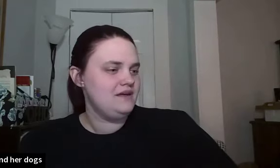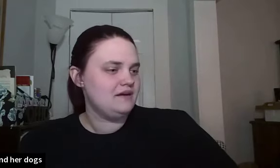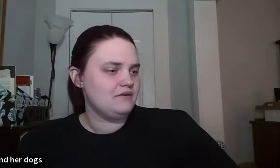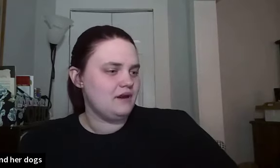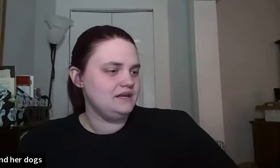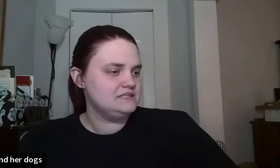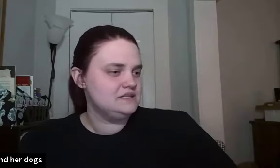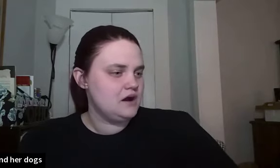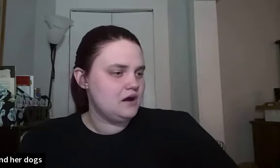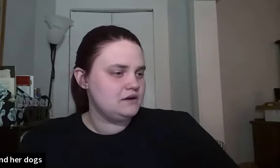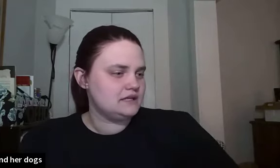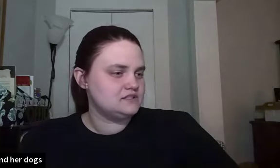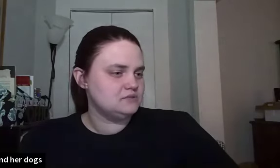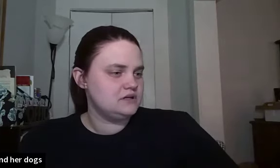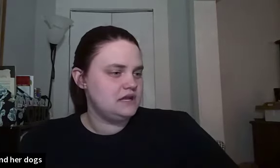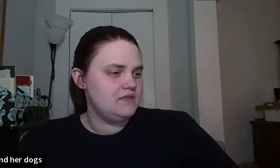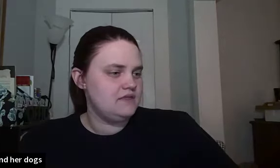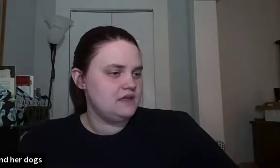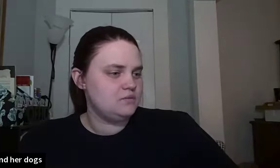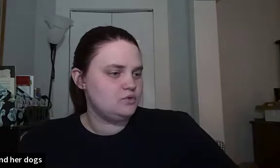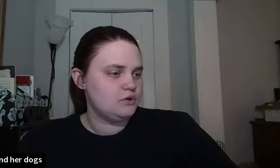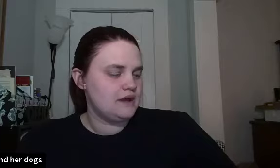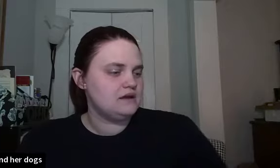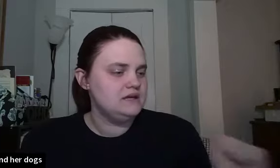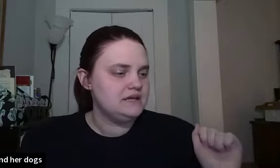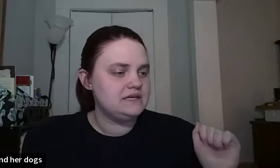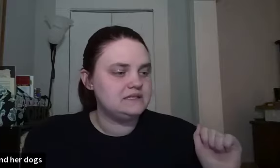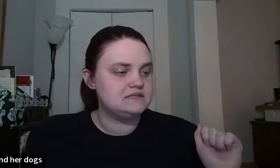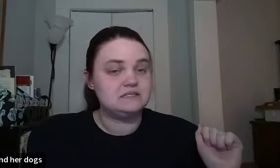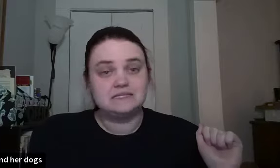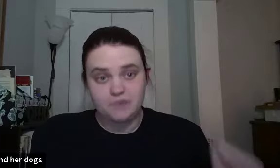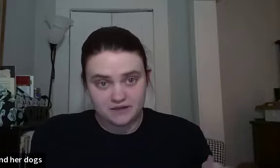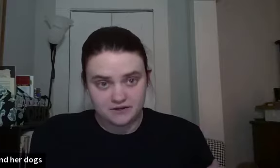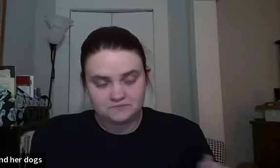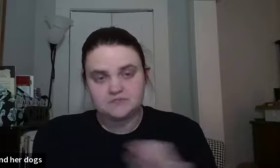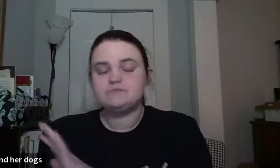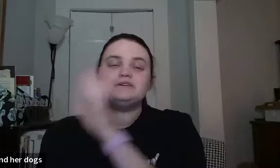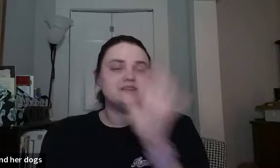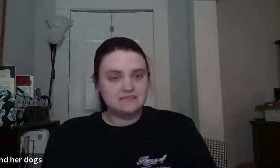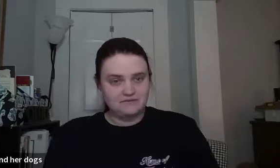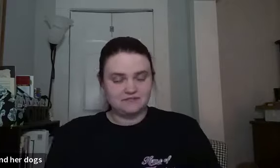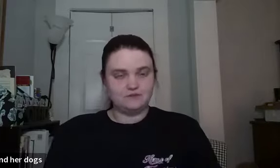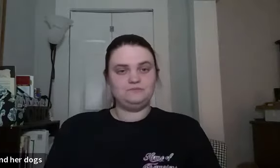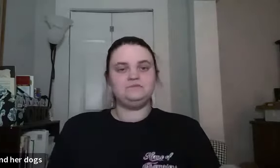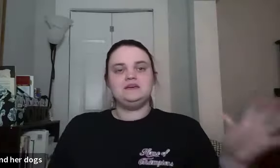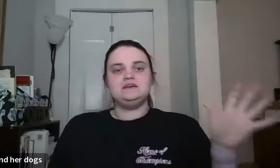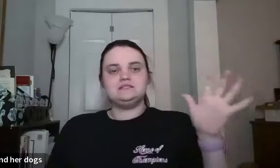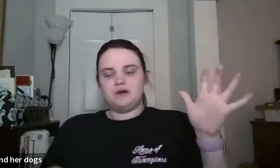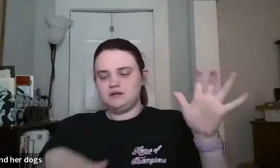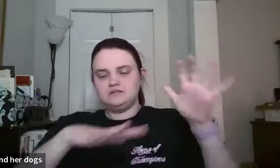All right. Our next one, and then we'll go back, is spider. So spider does have its own. Spider is